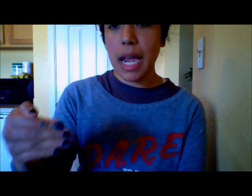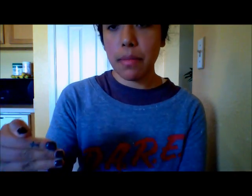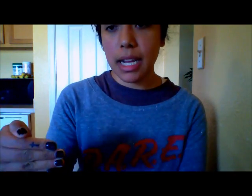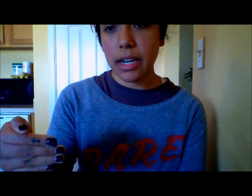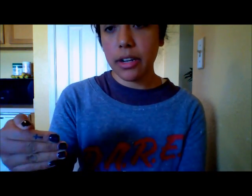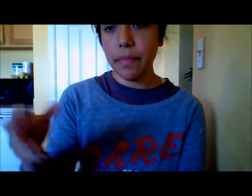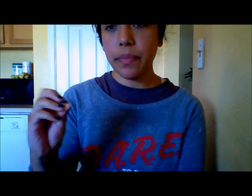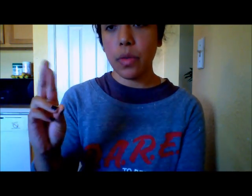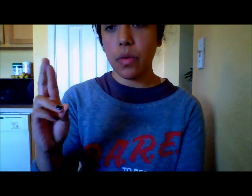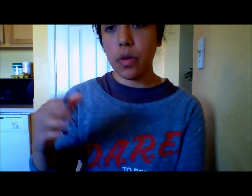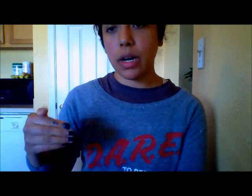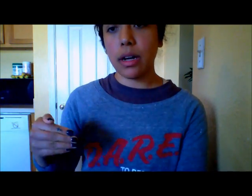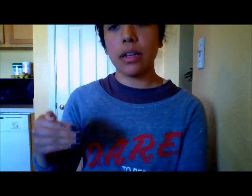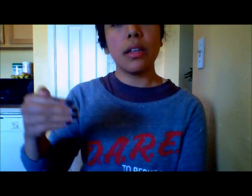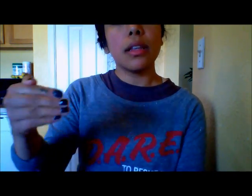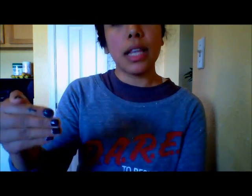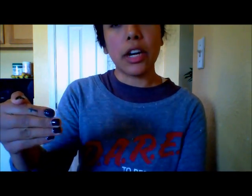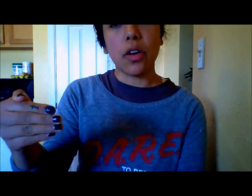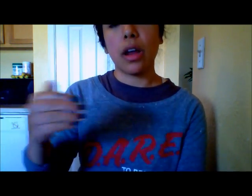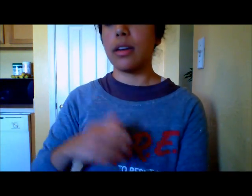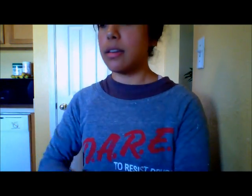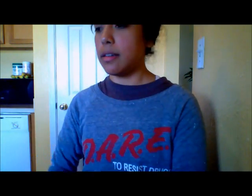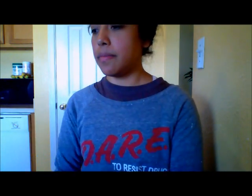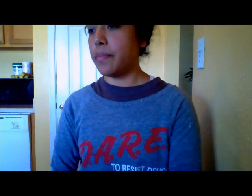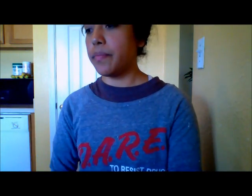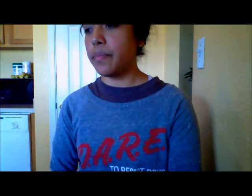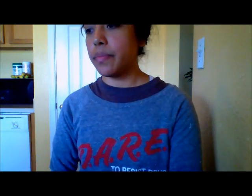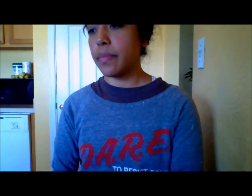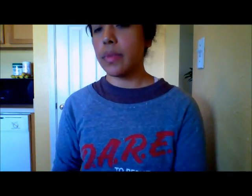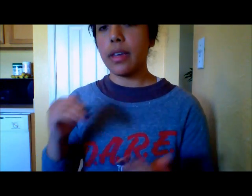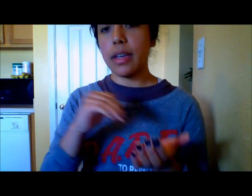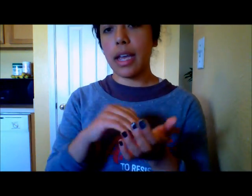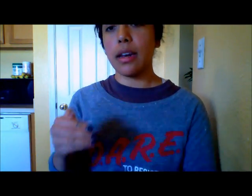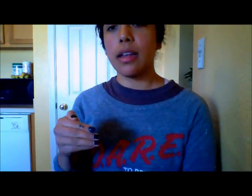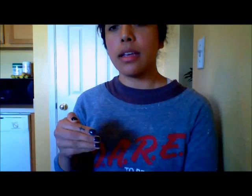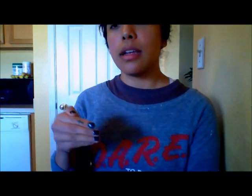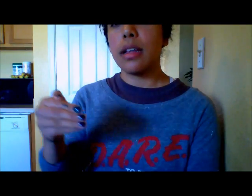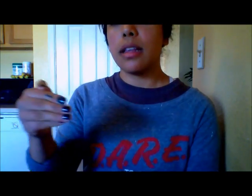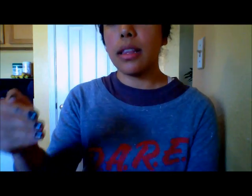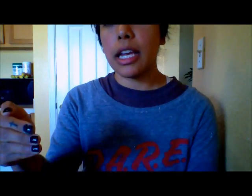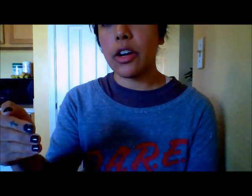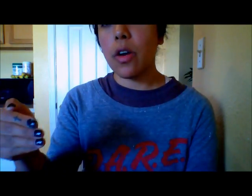Sometime later, or later on. Again, later on.